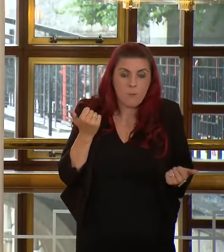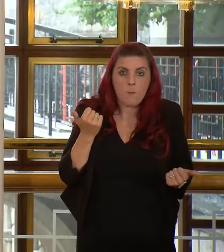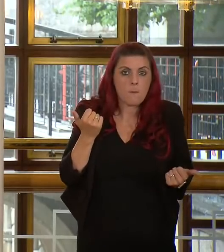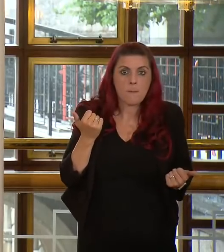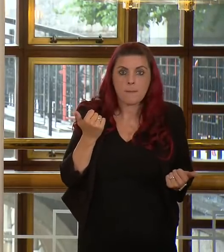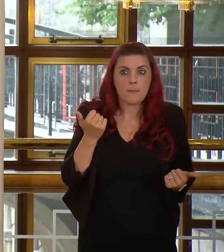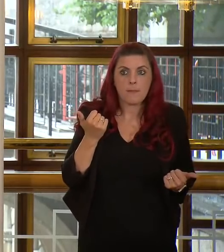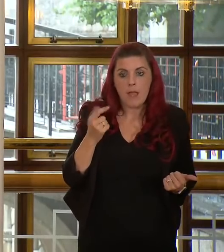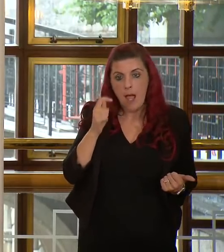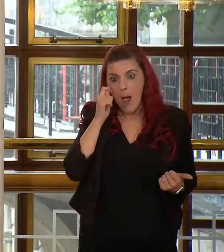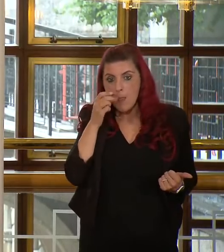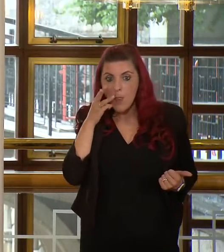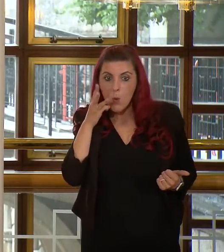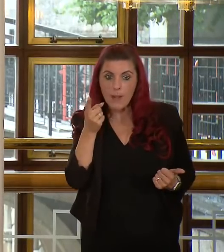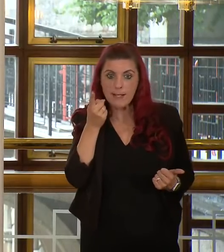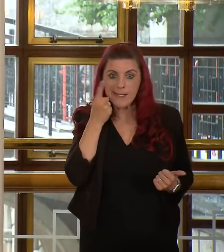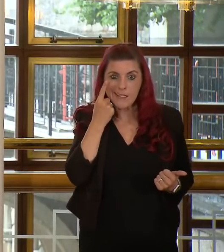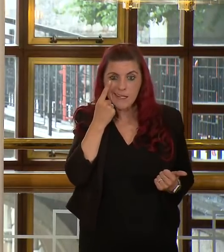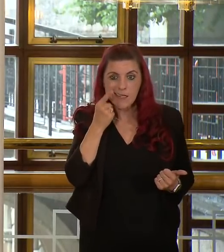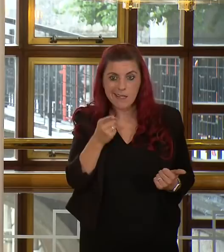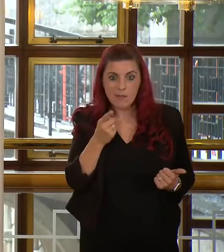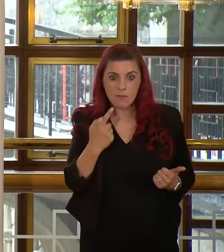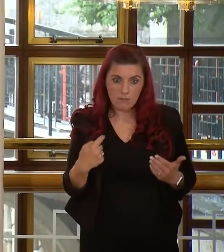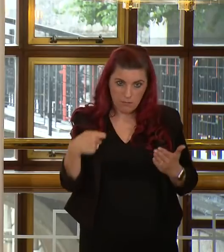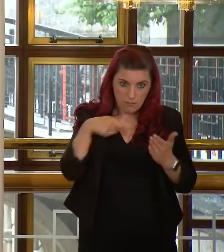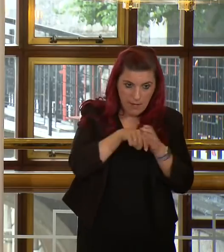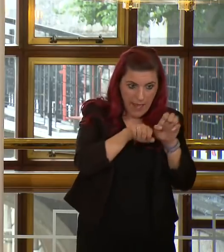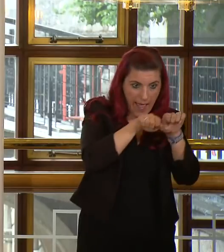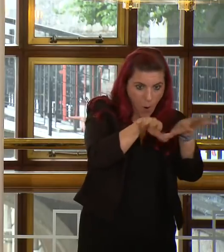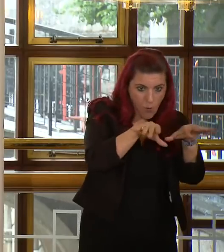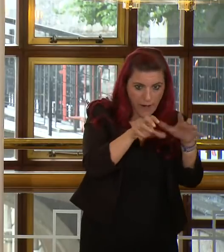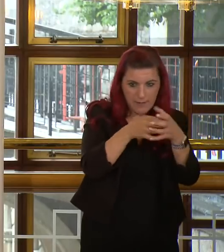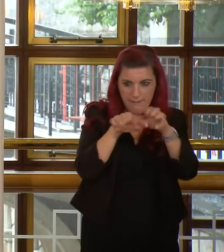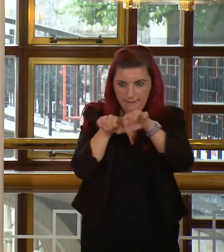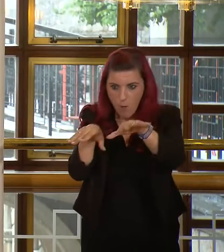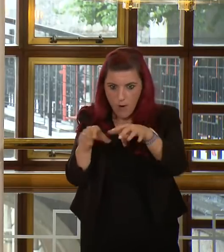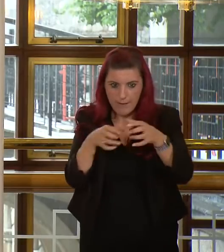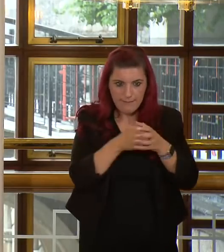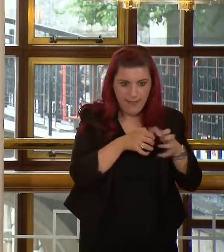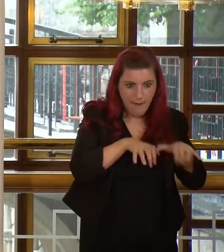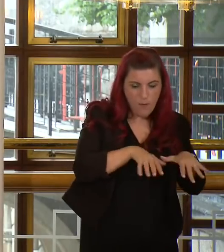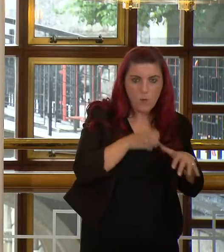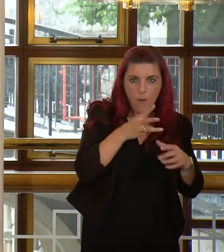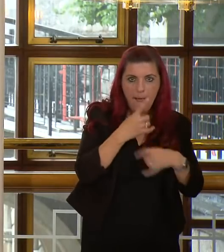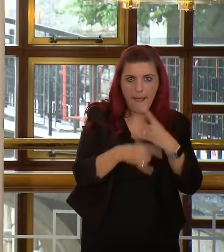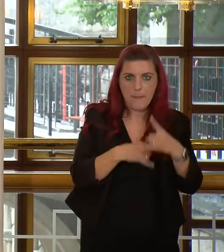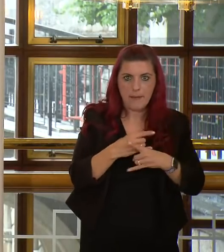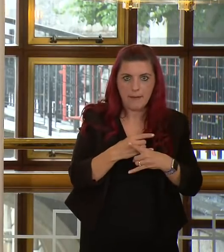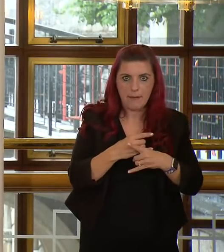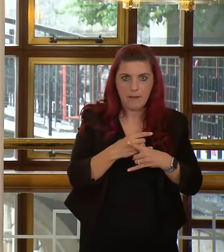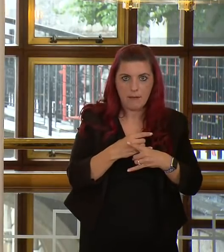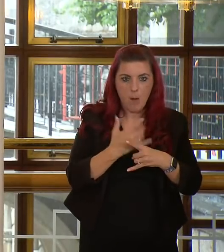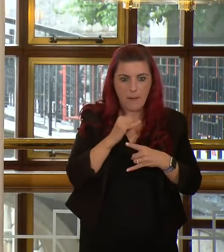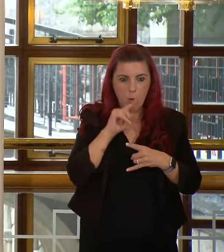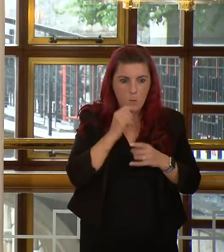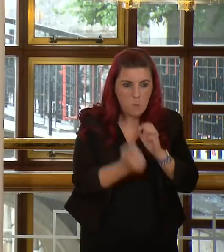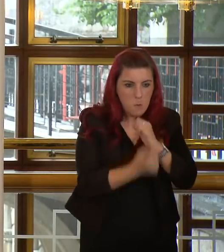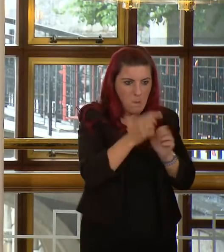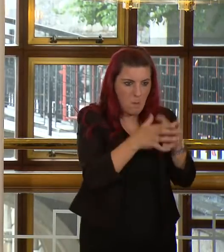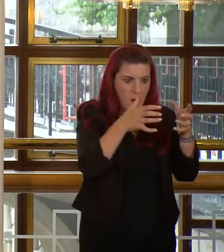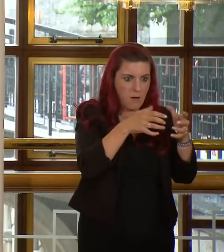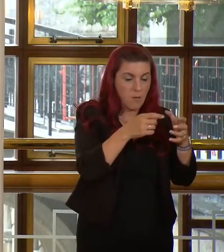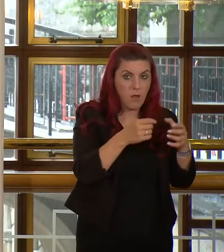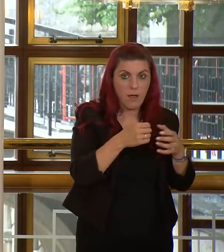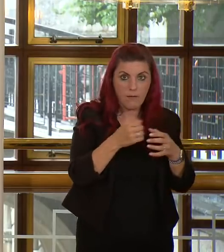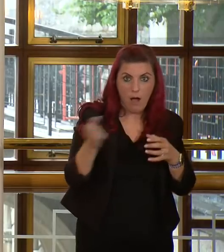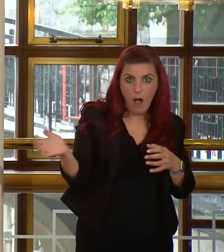I think we will see additional outbreaks. I think we will see new spikes. Whether they are all